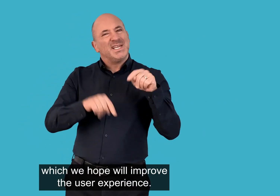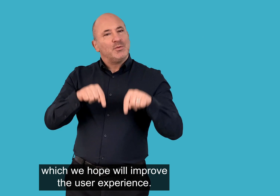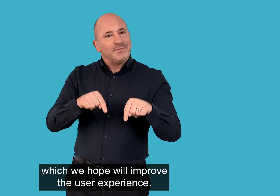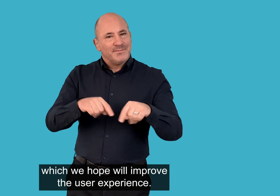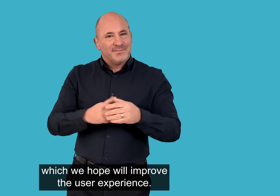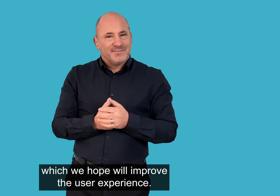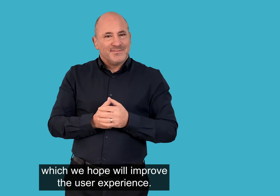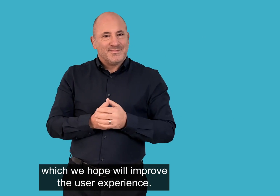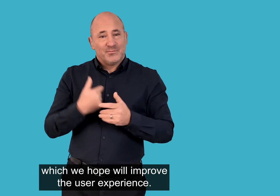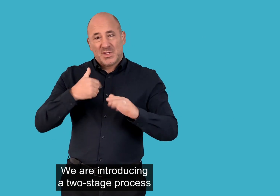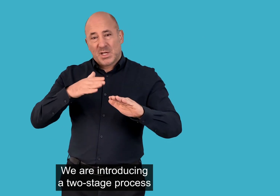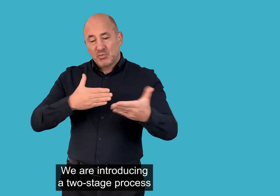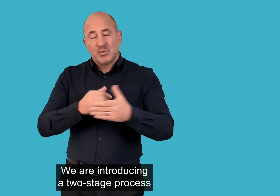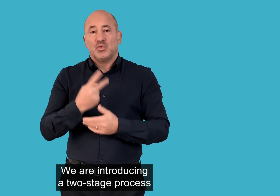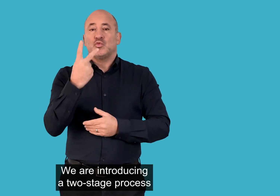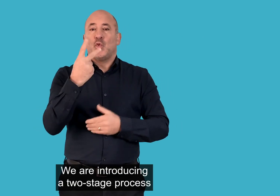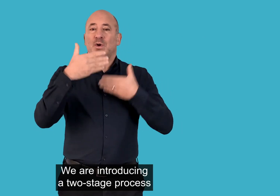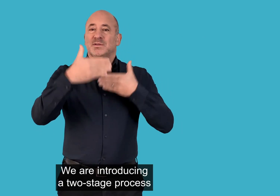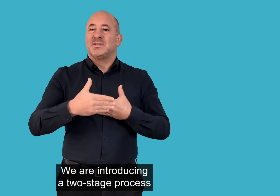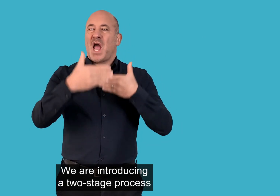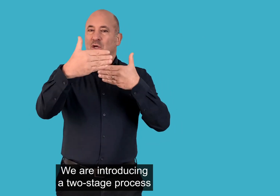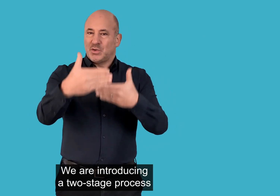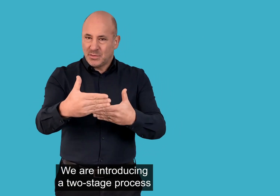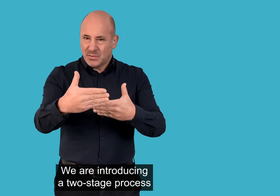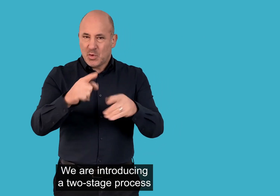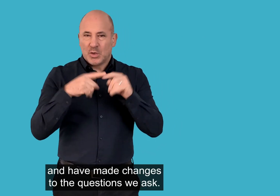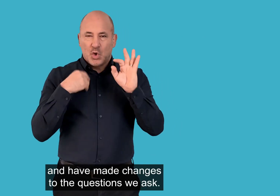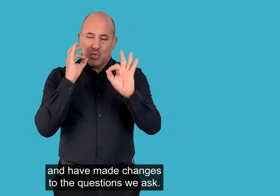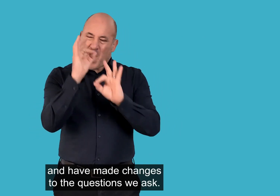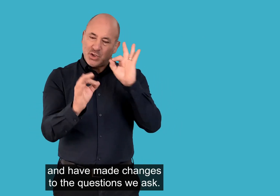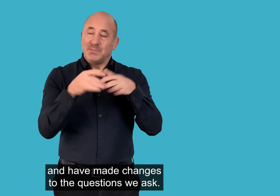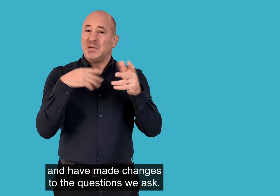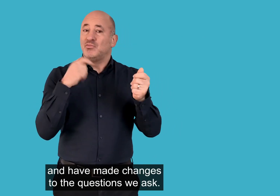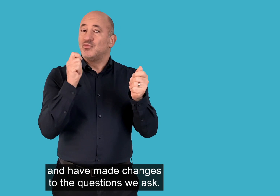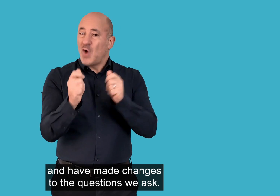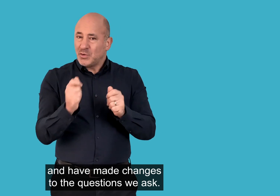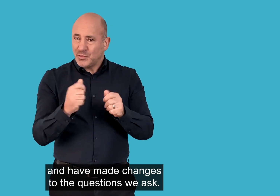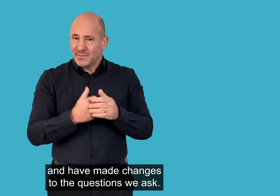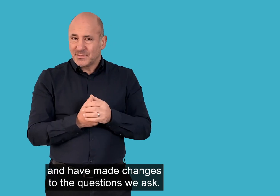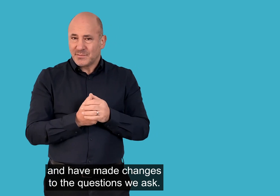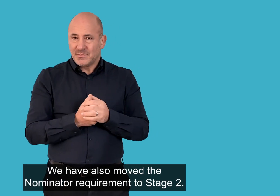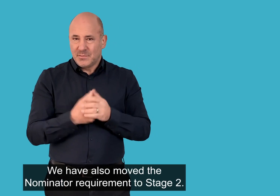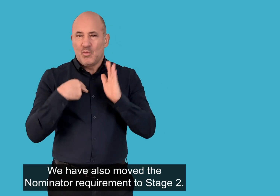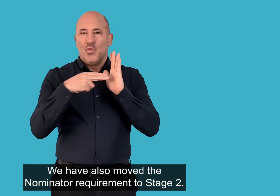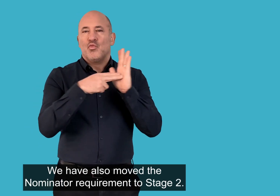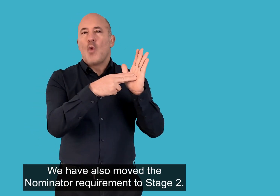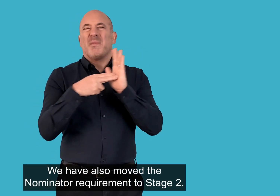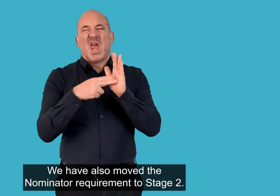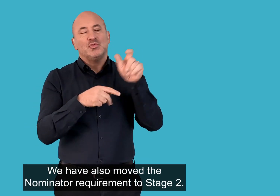user experience. We are introducing a 2-stage process and have made changes to the questions we ask. We have